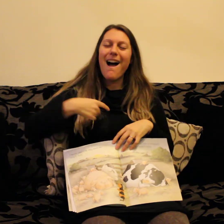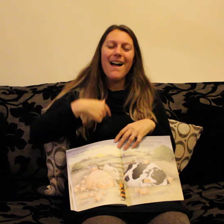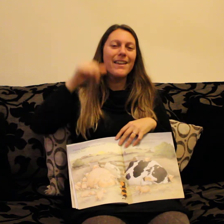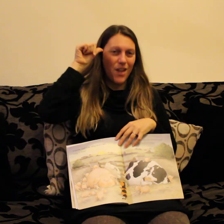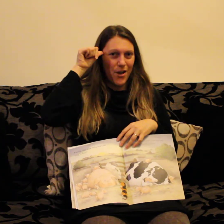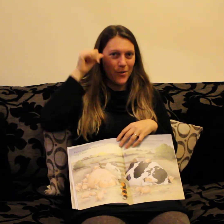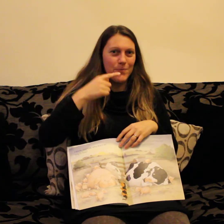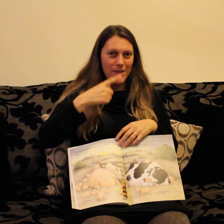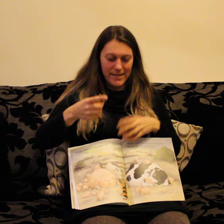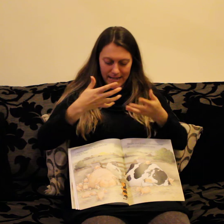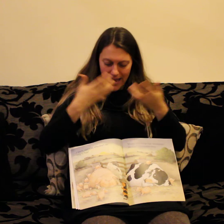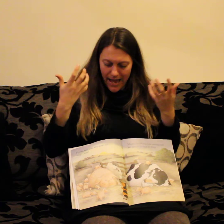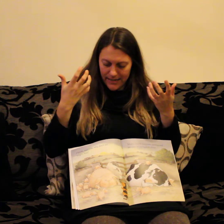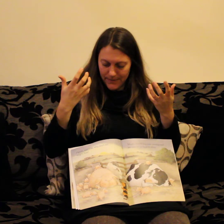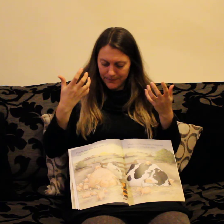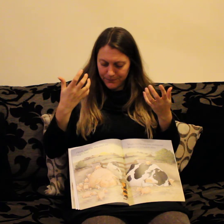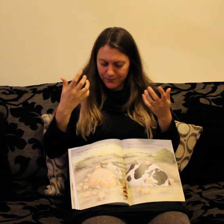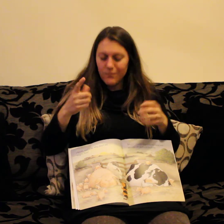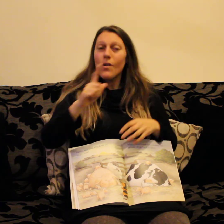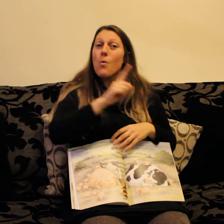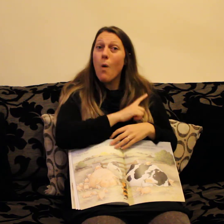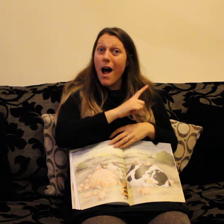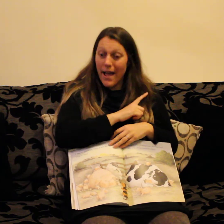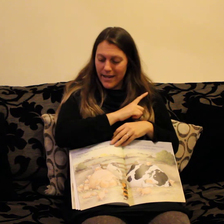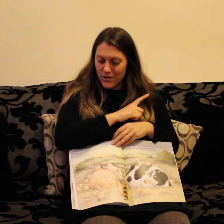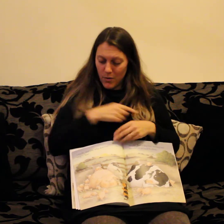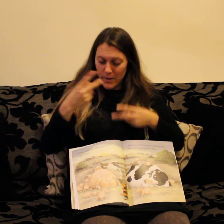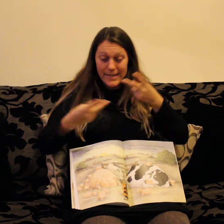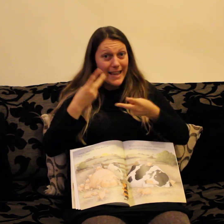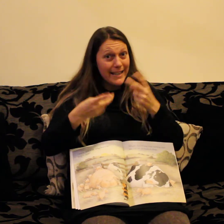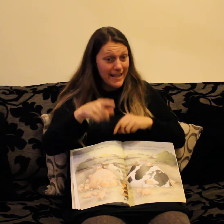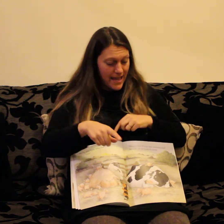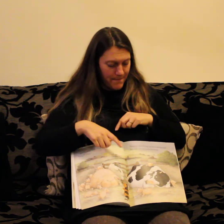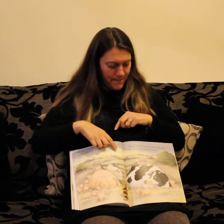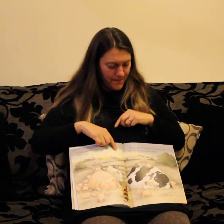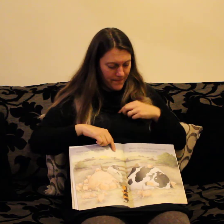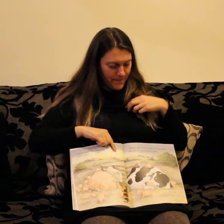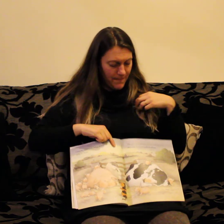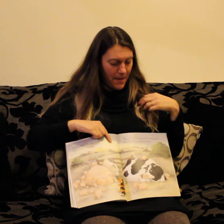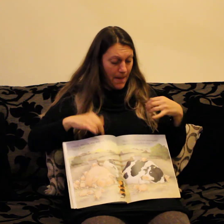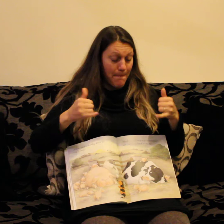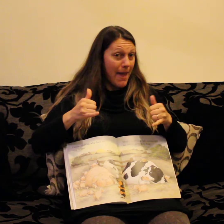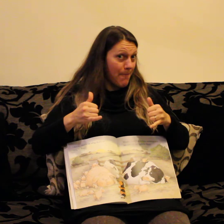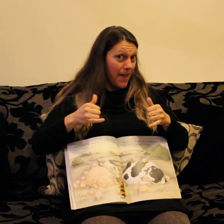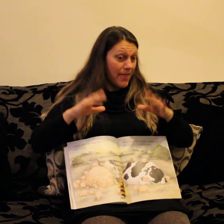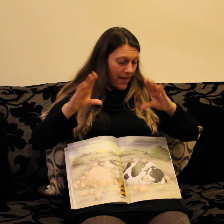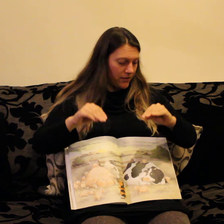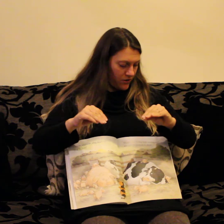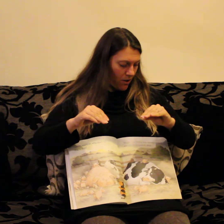I know, said Cat. Why don't we sing to him? Maybe that'll stop